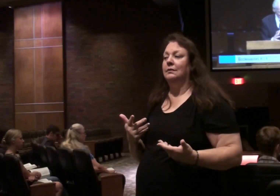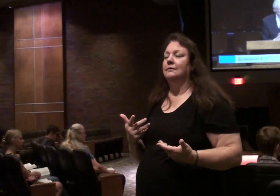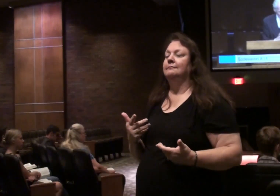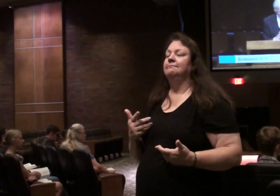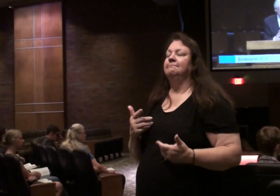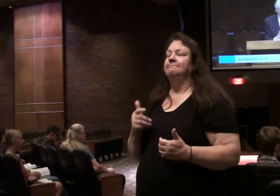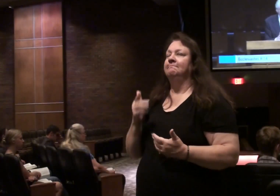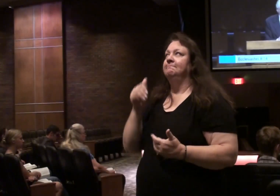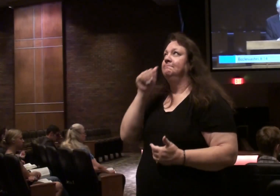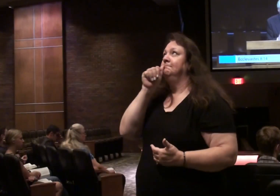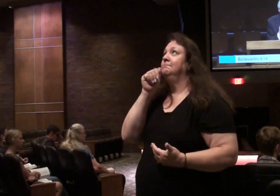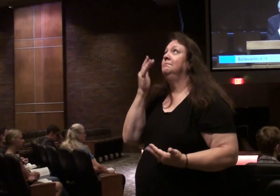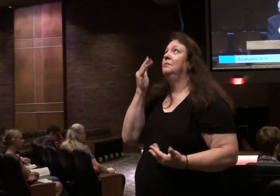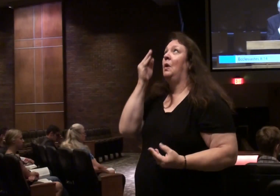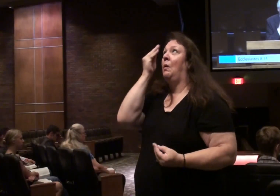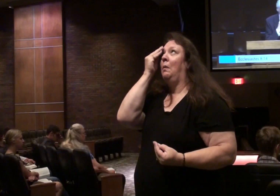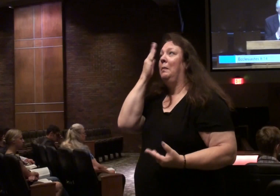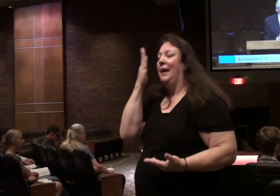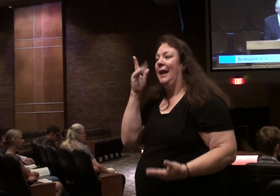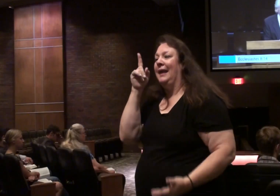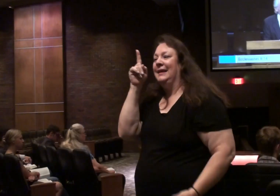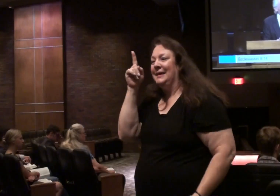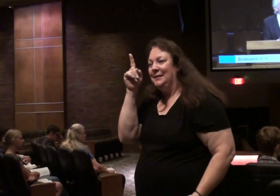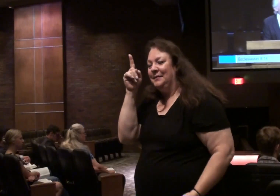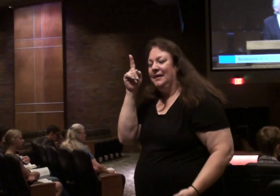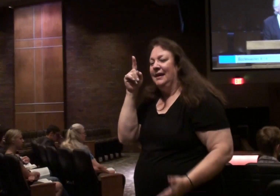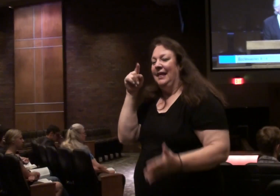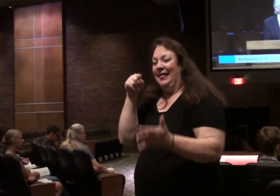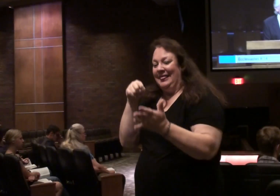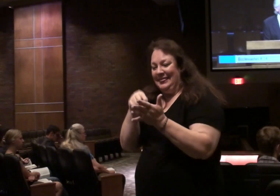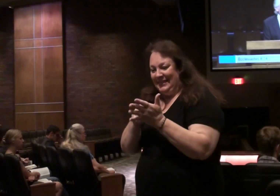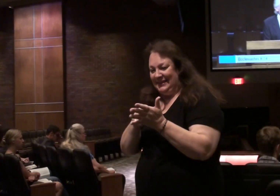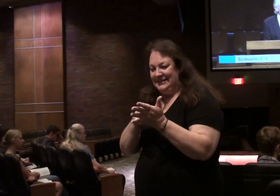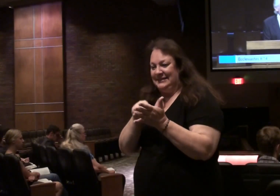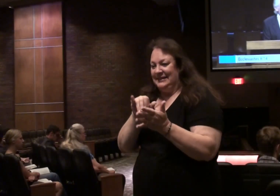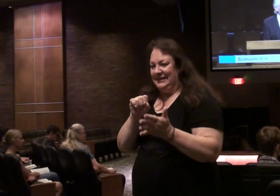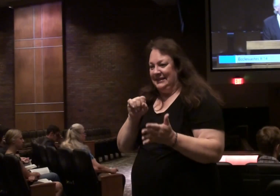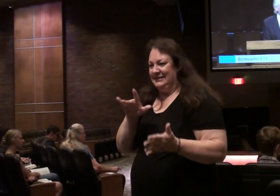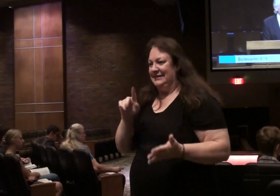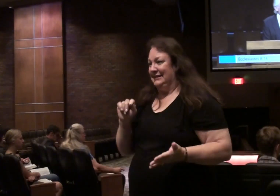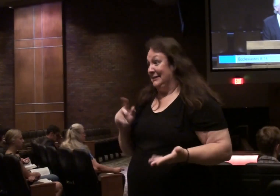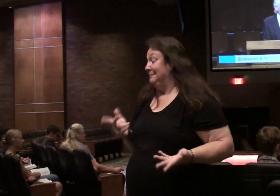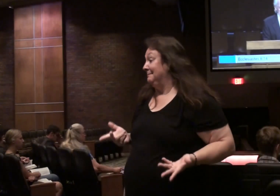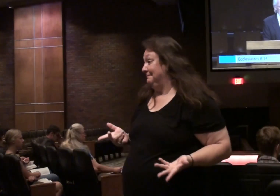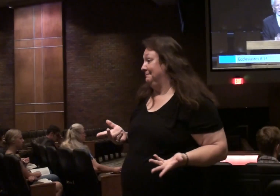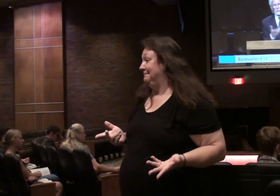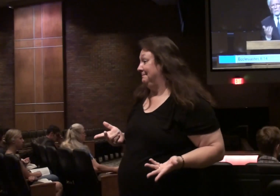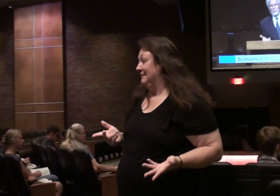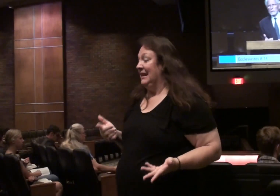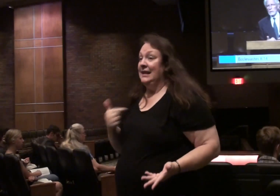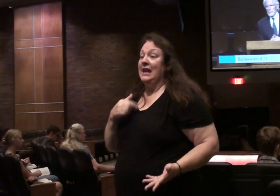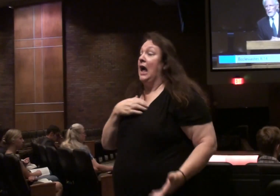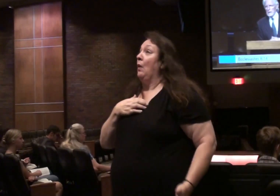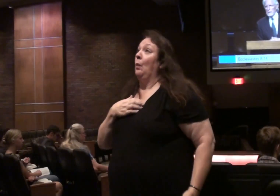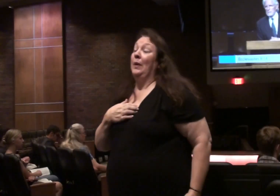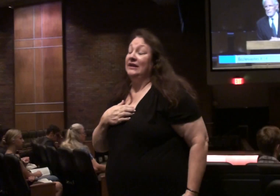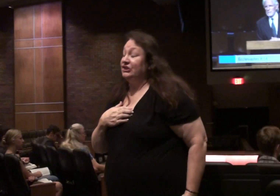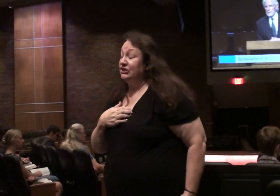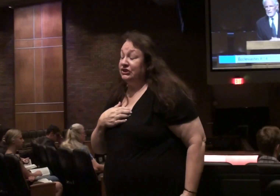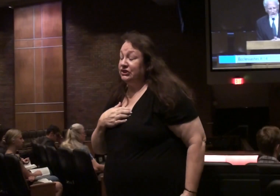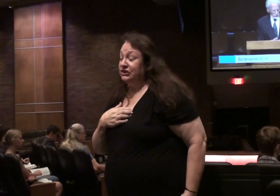with wisdom in this world. This is the way it is. Not the way we would wish it to